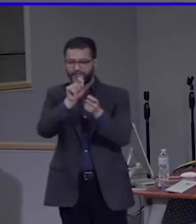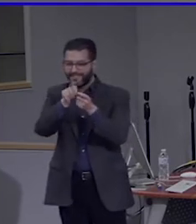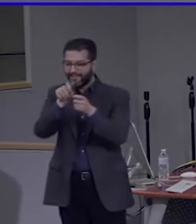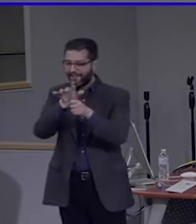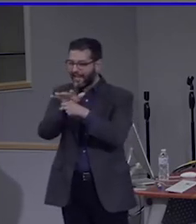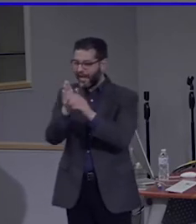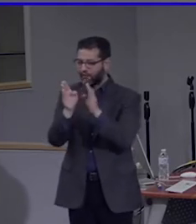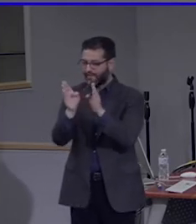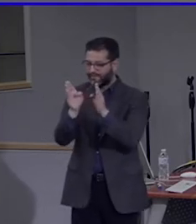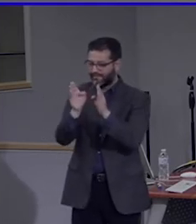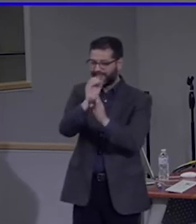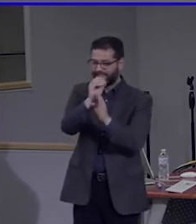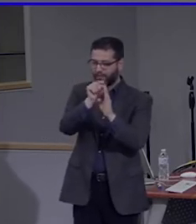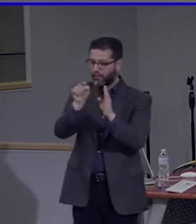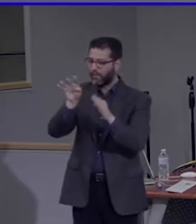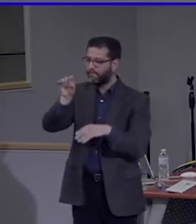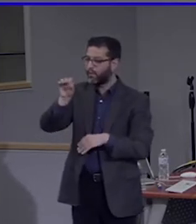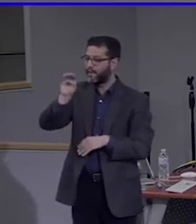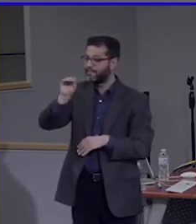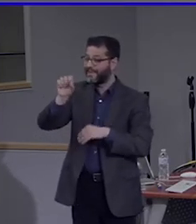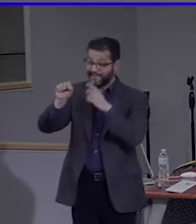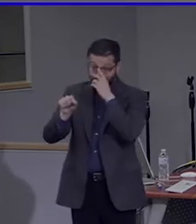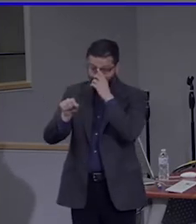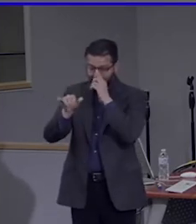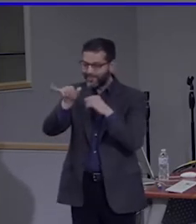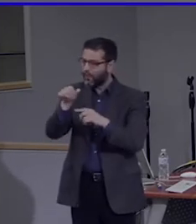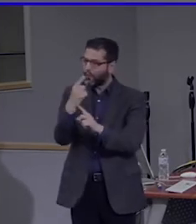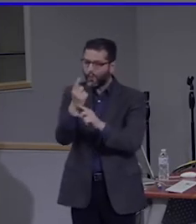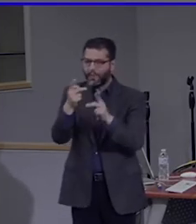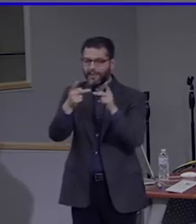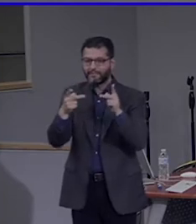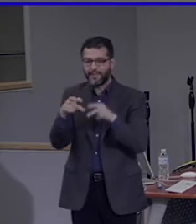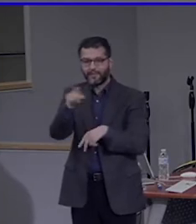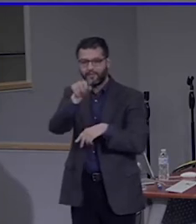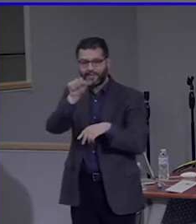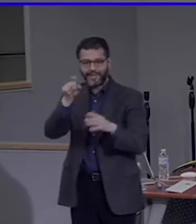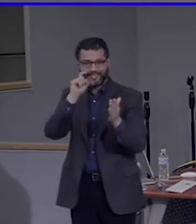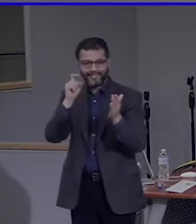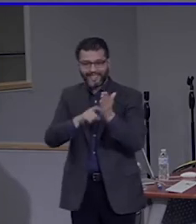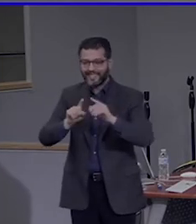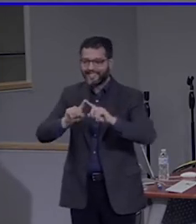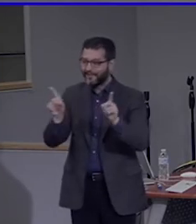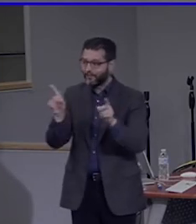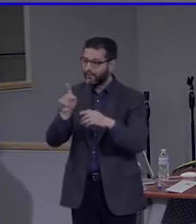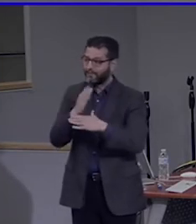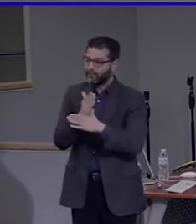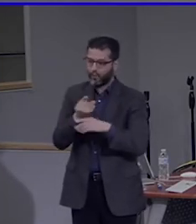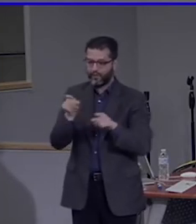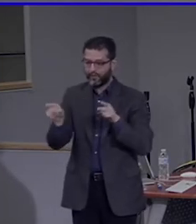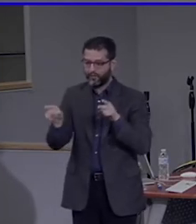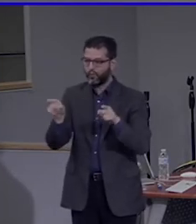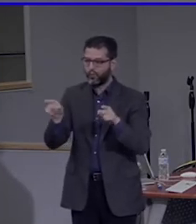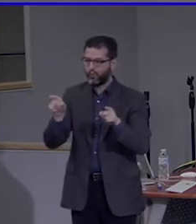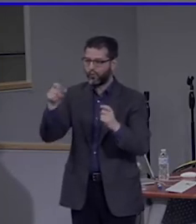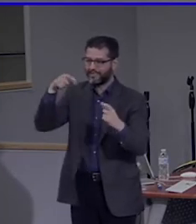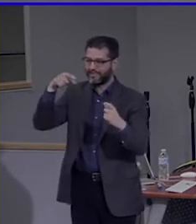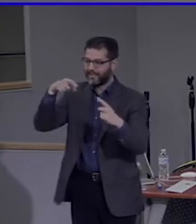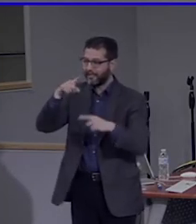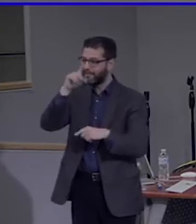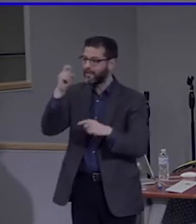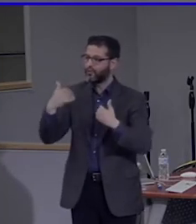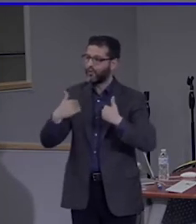to 40 milliseconds long is the only place where you can detect the difference between these two signals because you